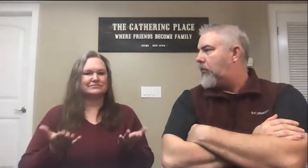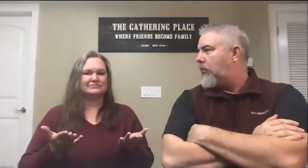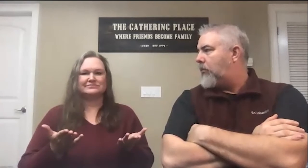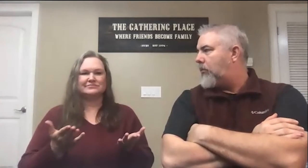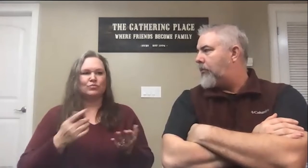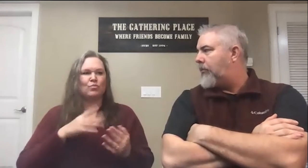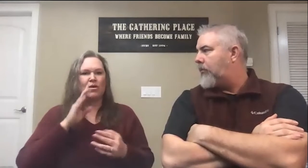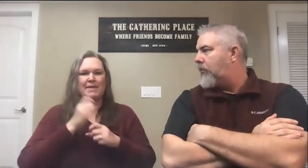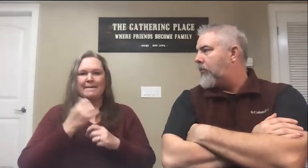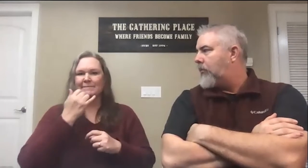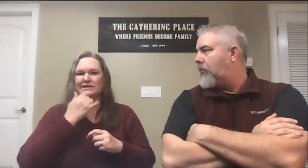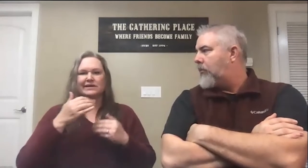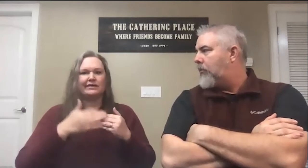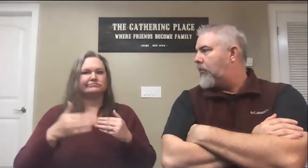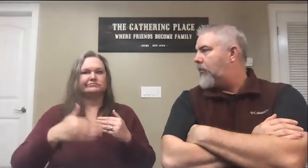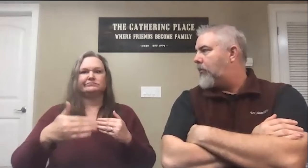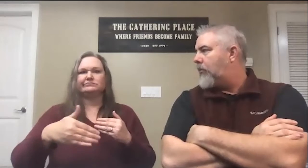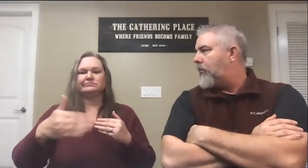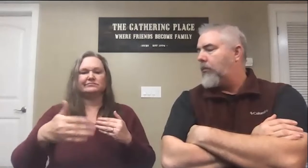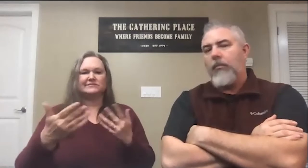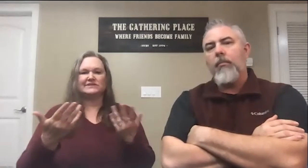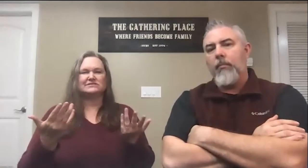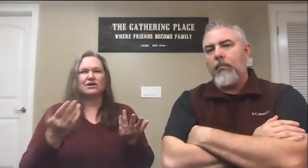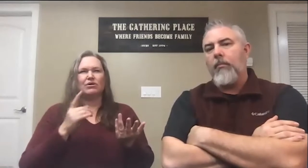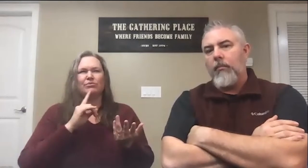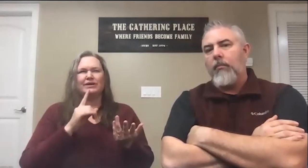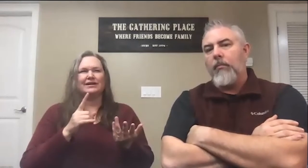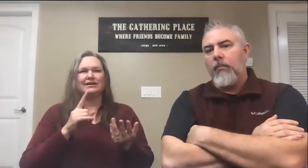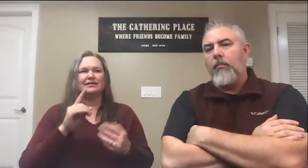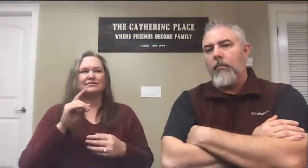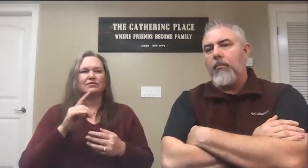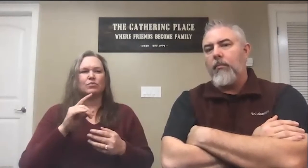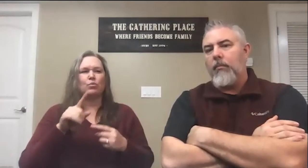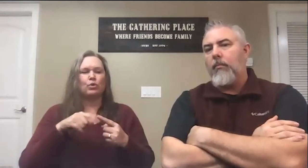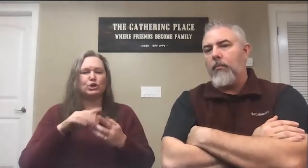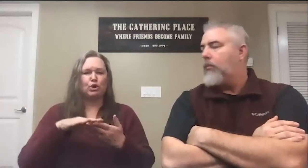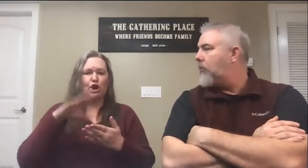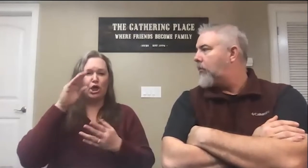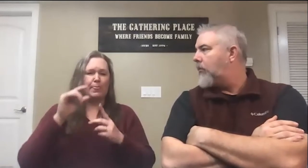Now, we're sinners. We will make mistakes often. So really,